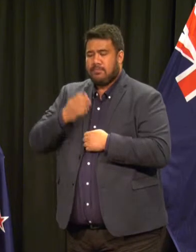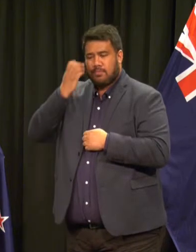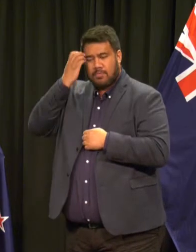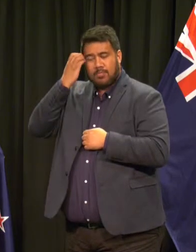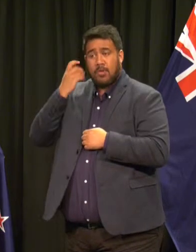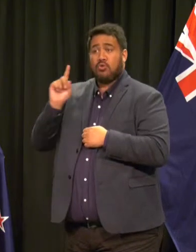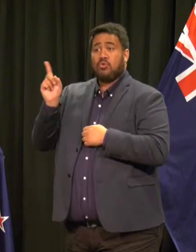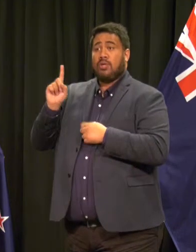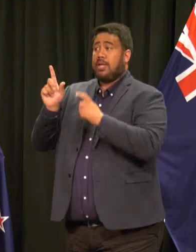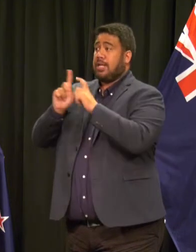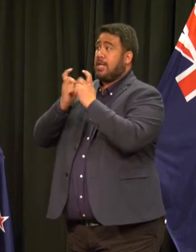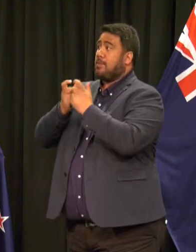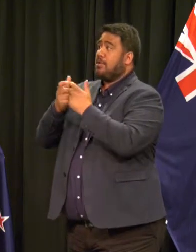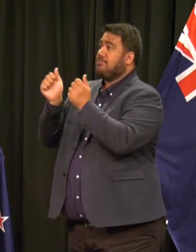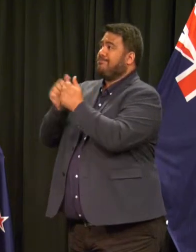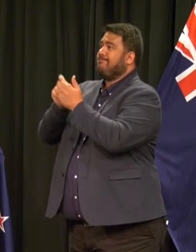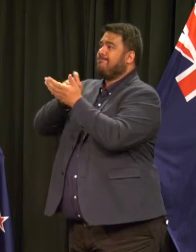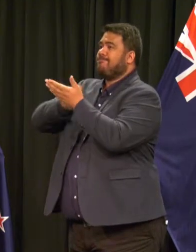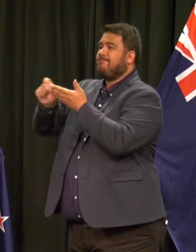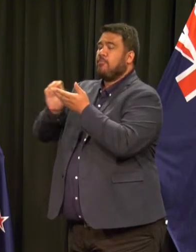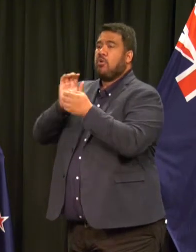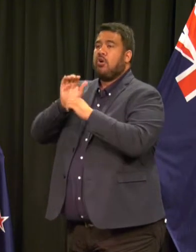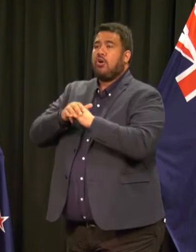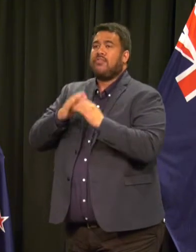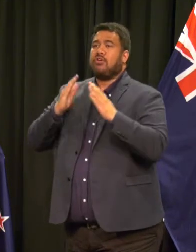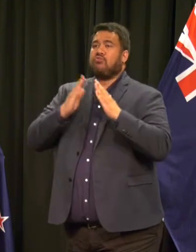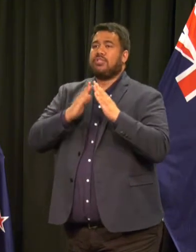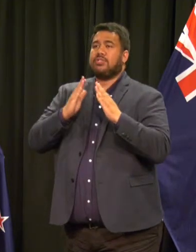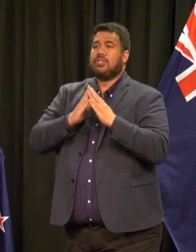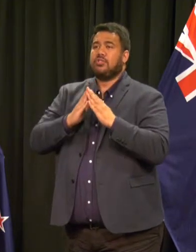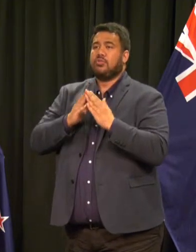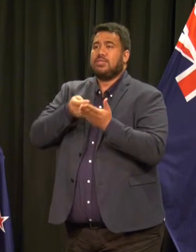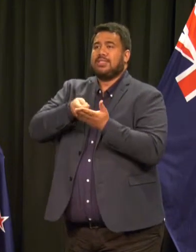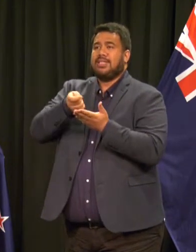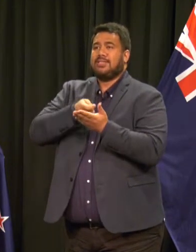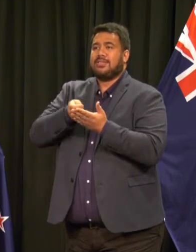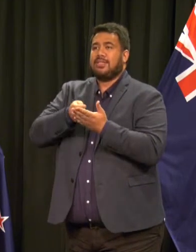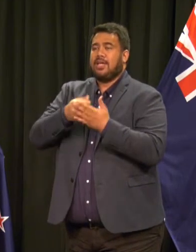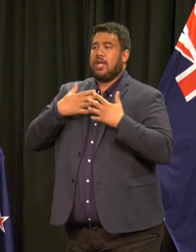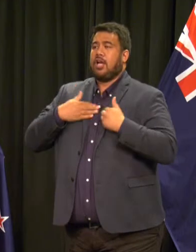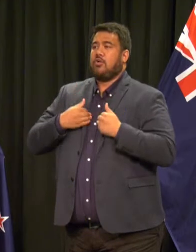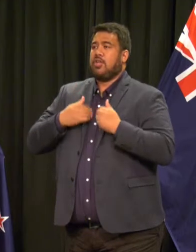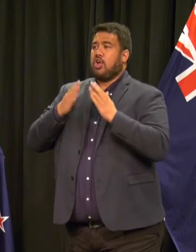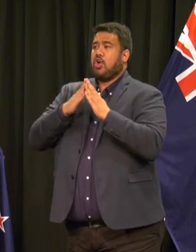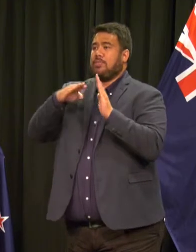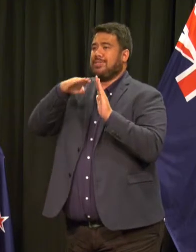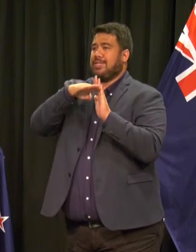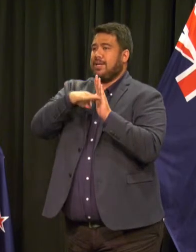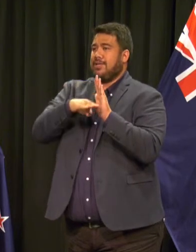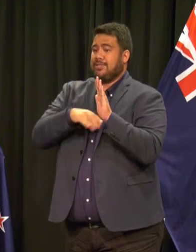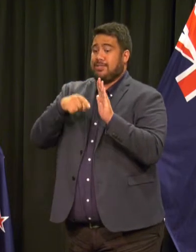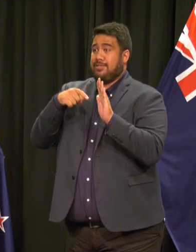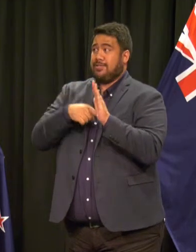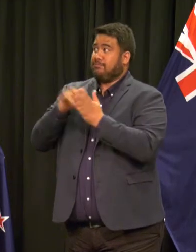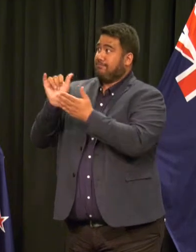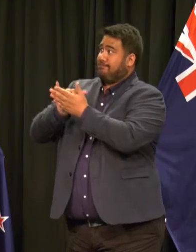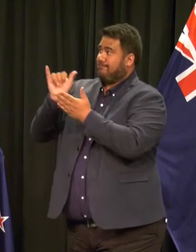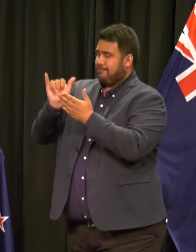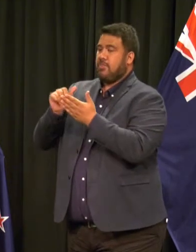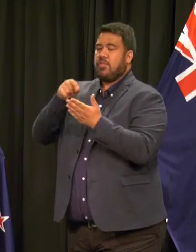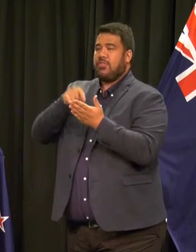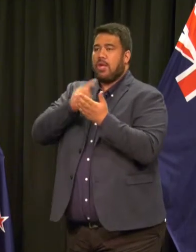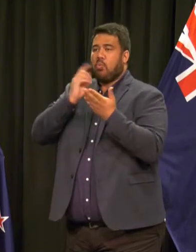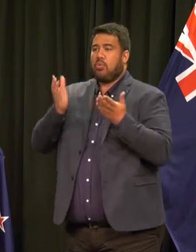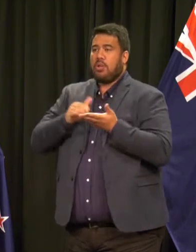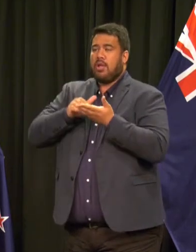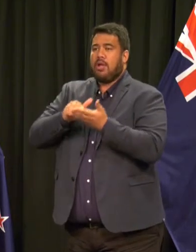Cabinet signed off on the residential tenancies healthy home standards that will lift the living conditions of over